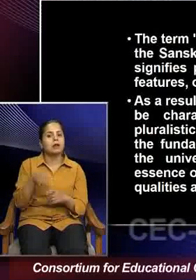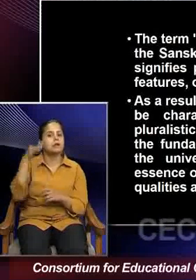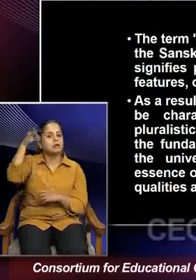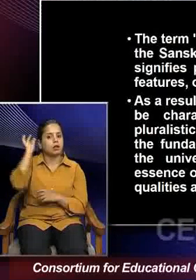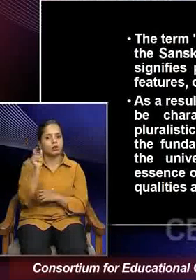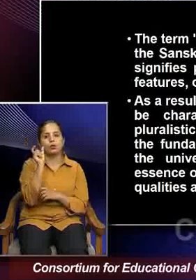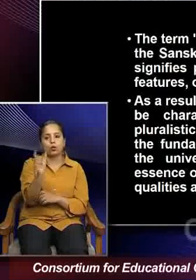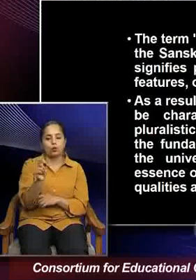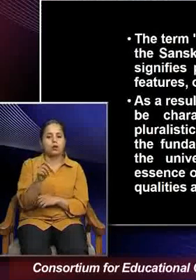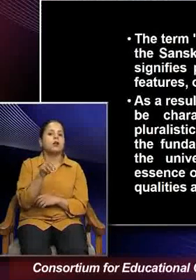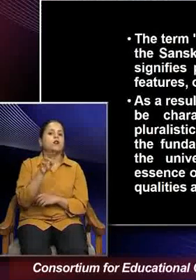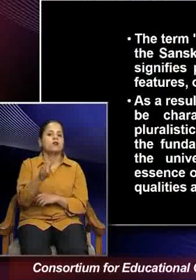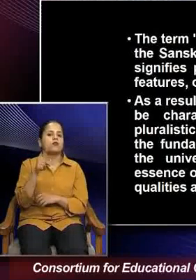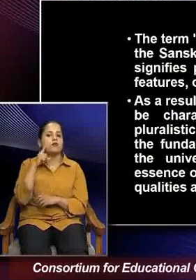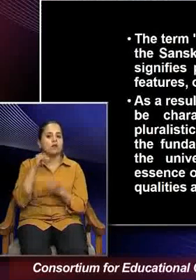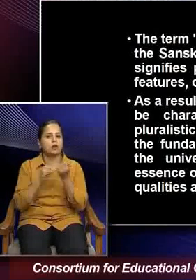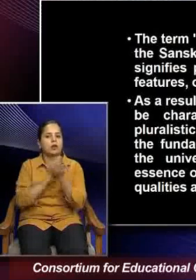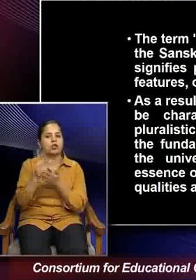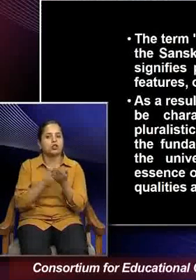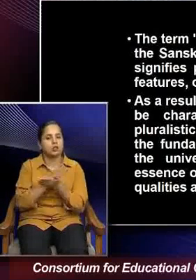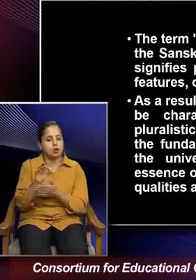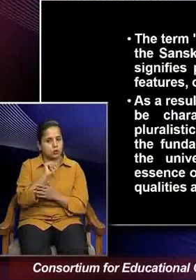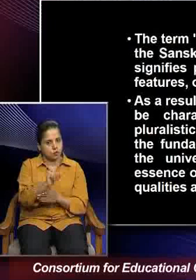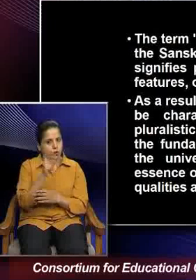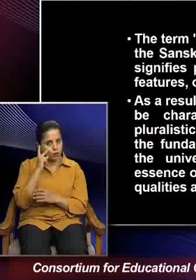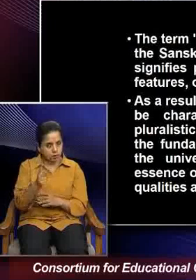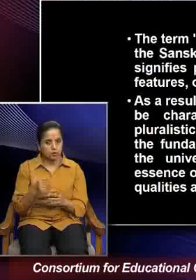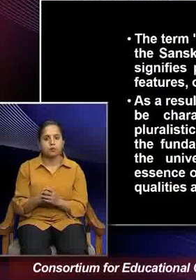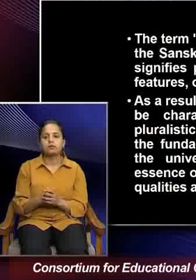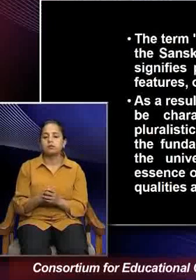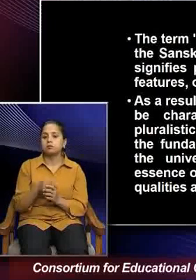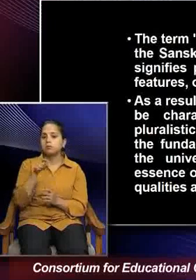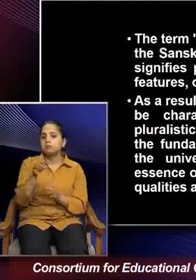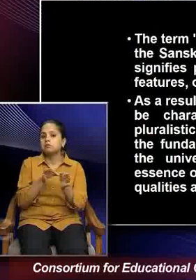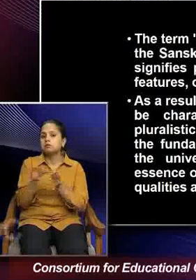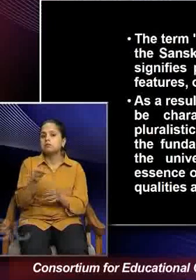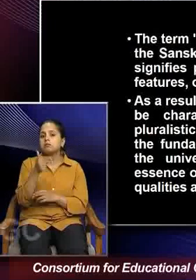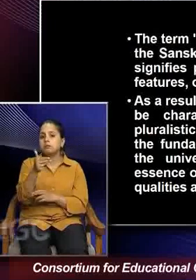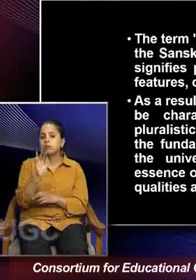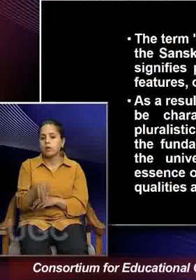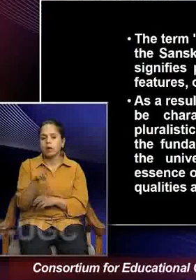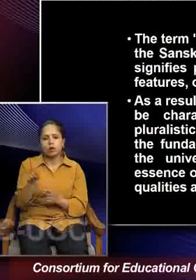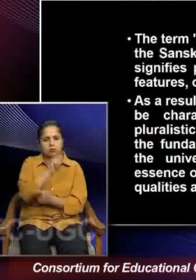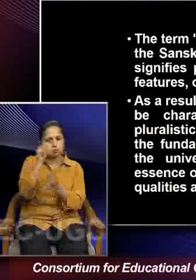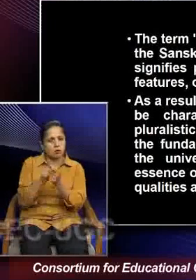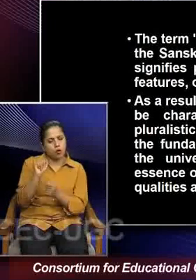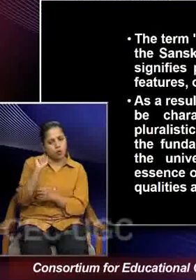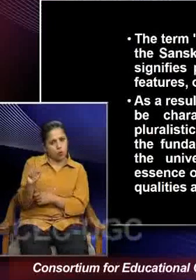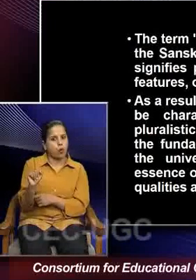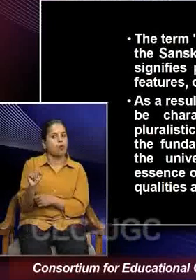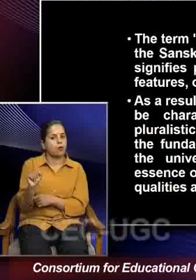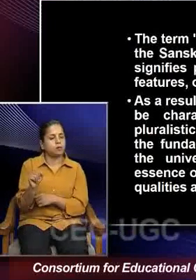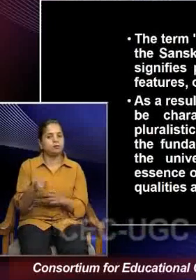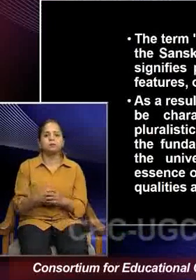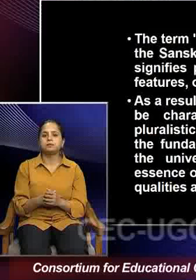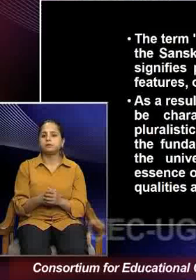word Vaiśeṣ, fine, which signifies particularity,